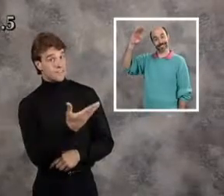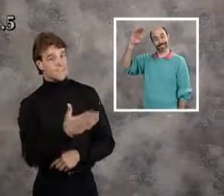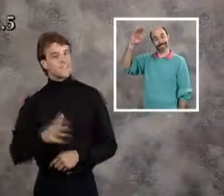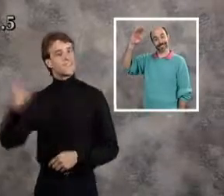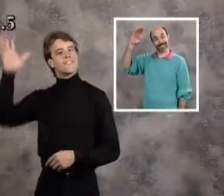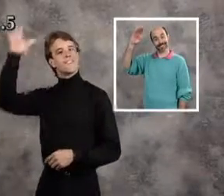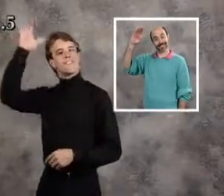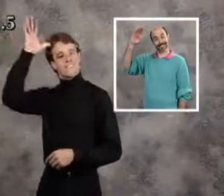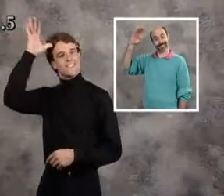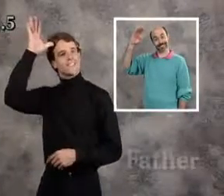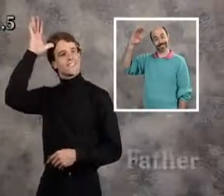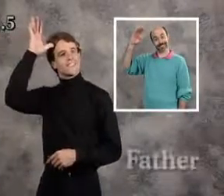This is the father.